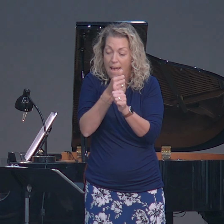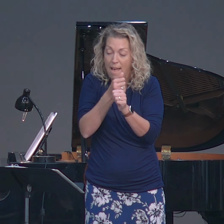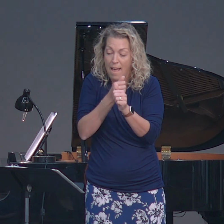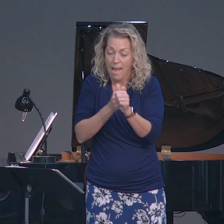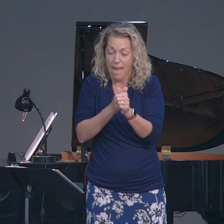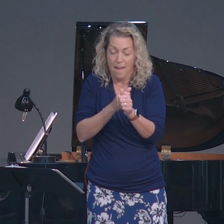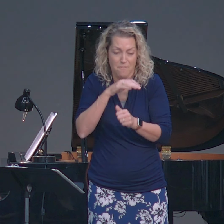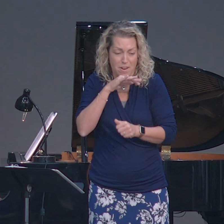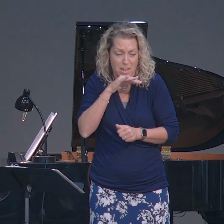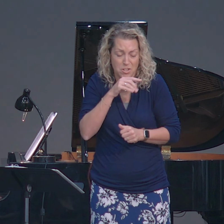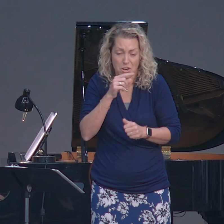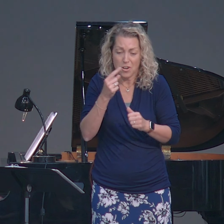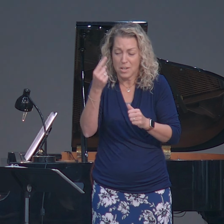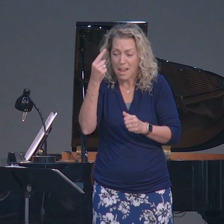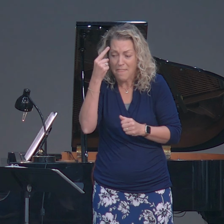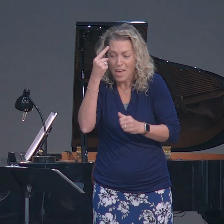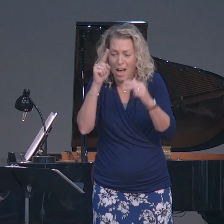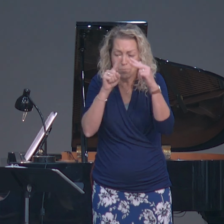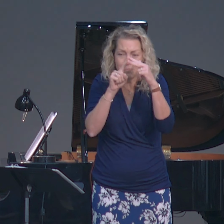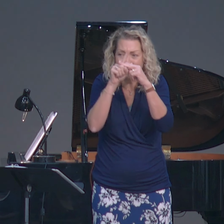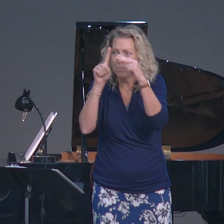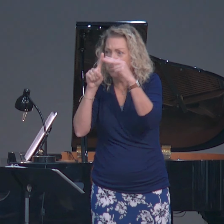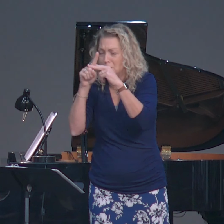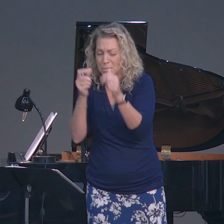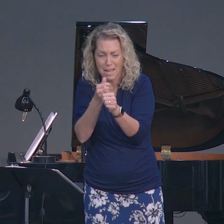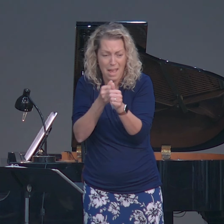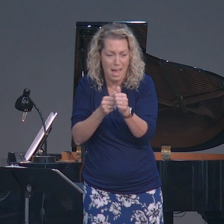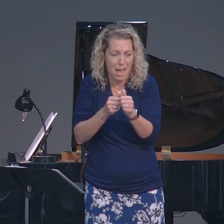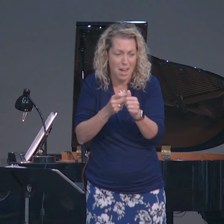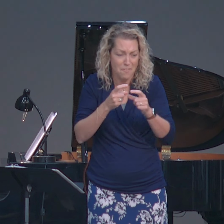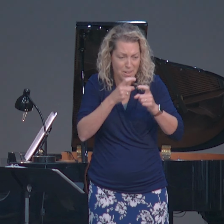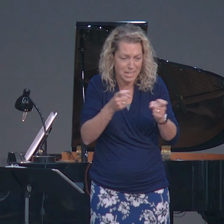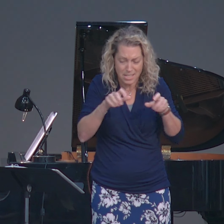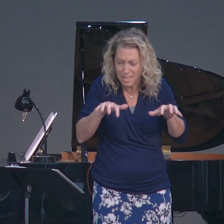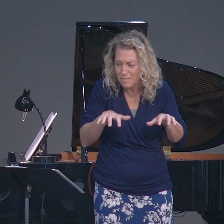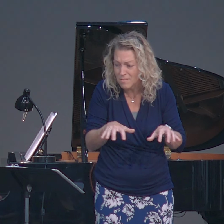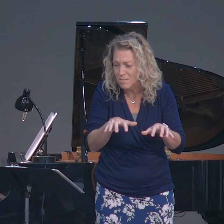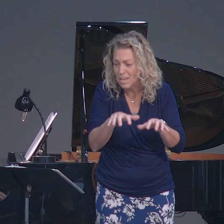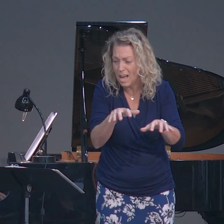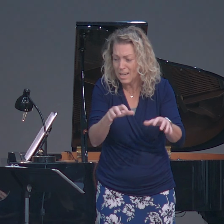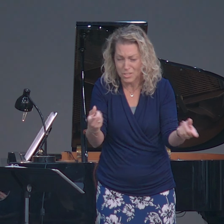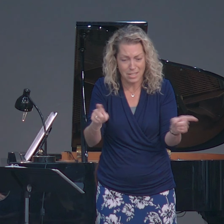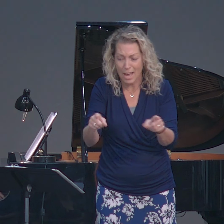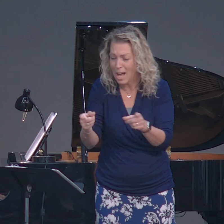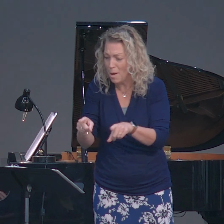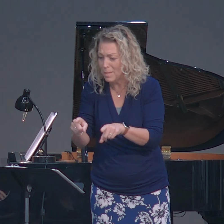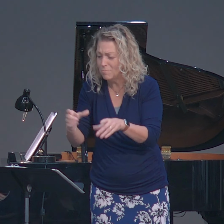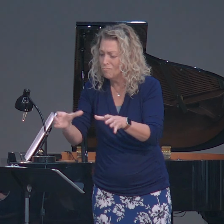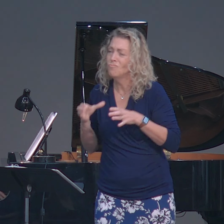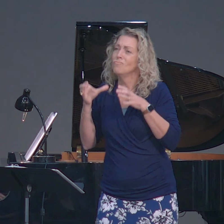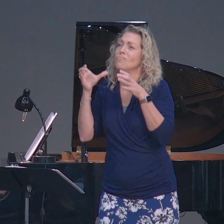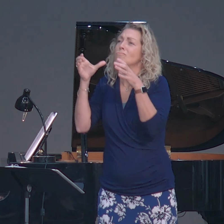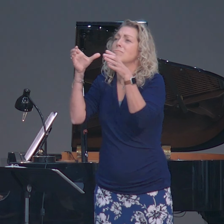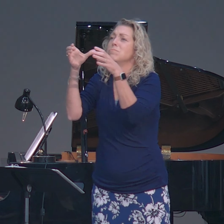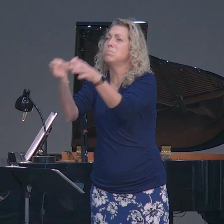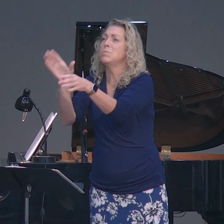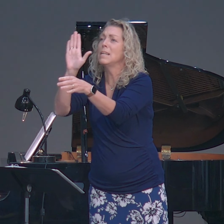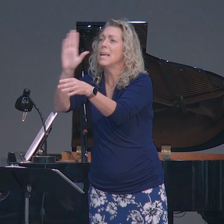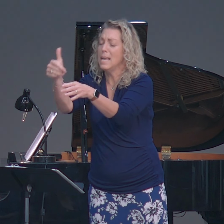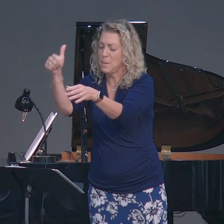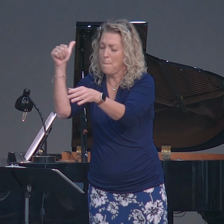love. When every unclean thought and every sinful deed was